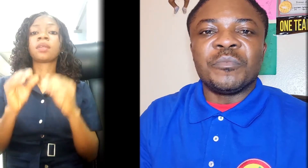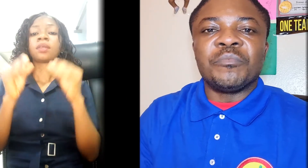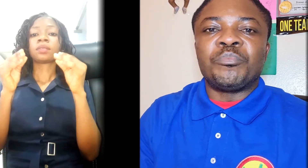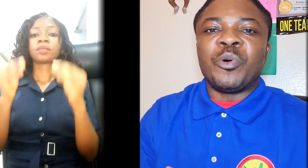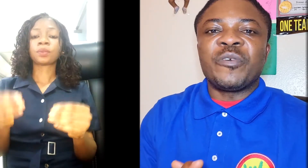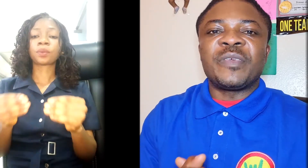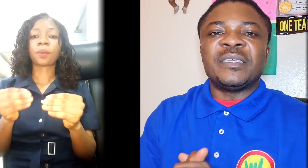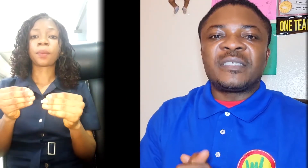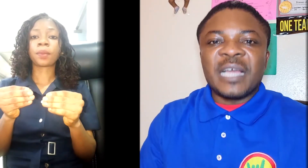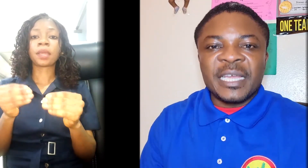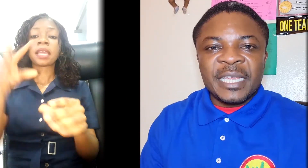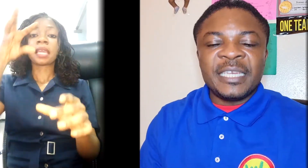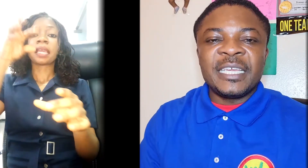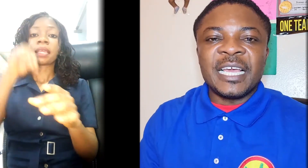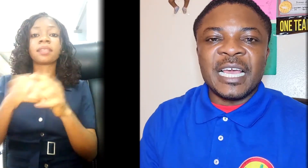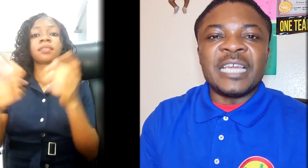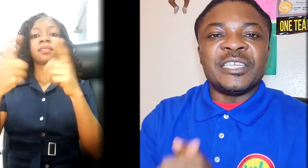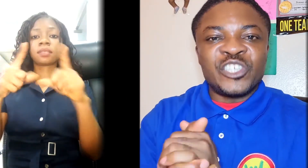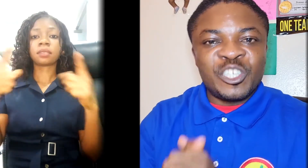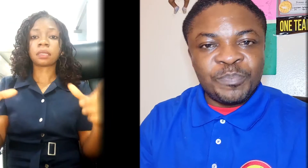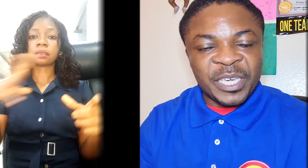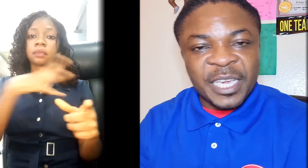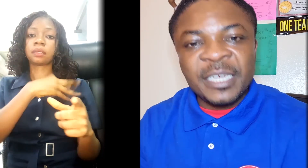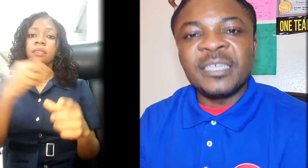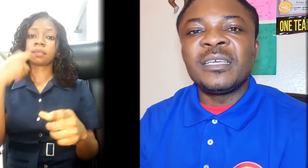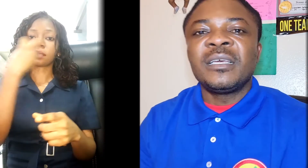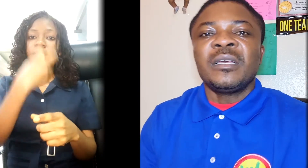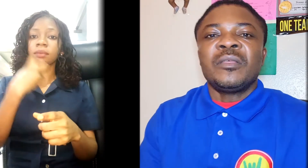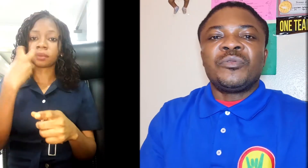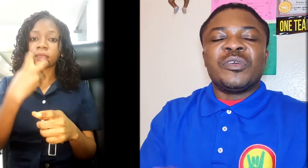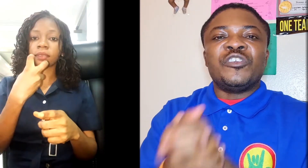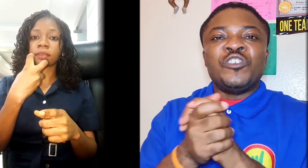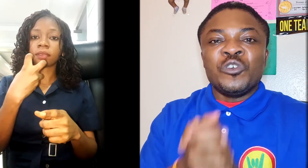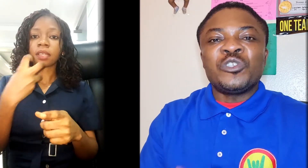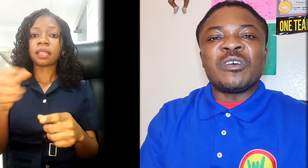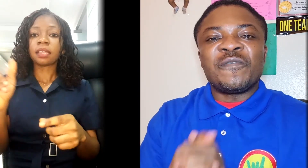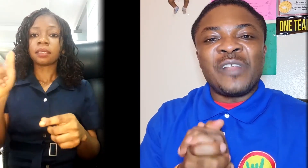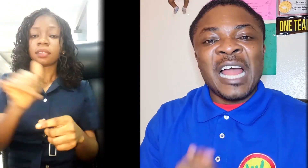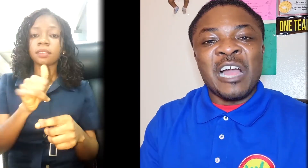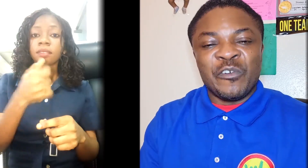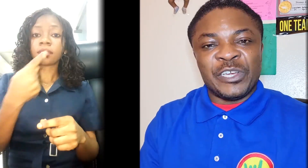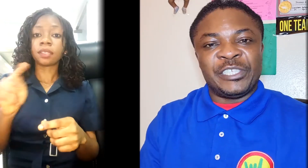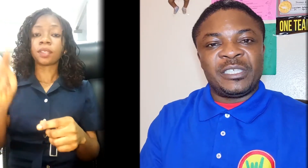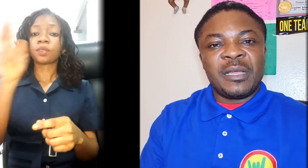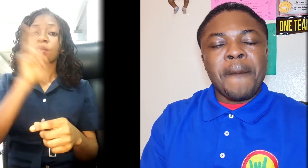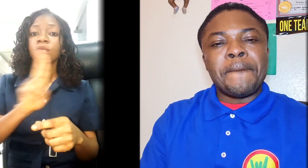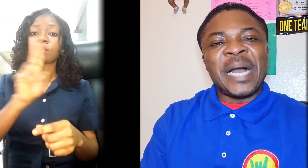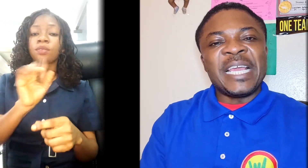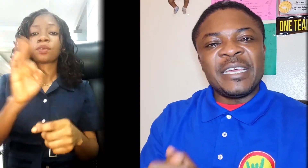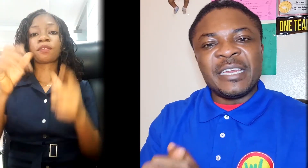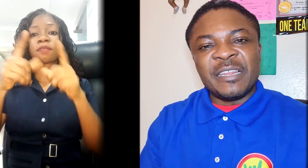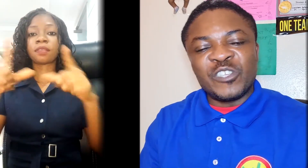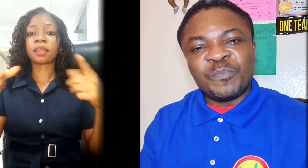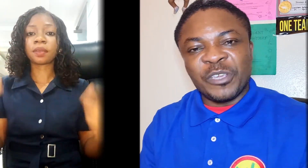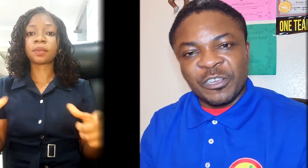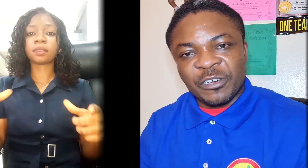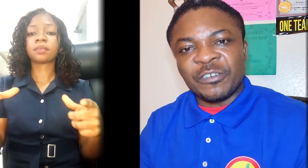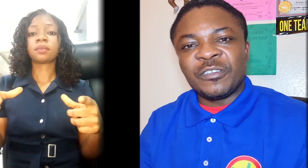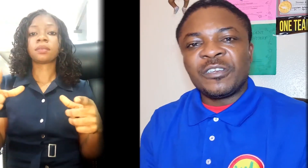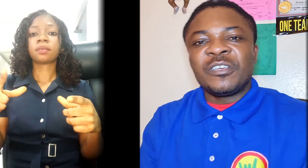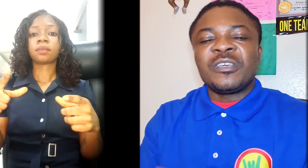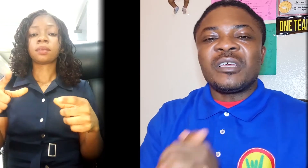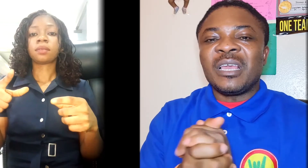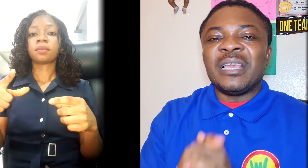So both in signing and in speaking, the use of language by a native